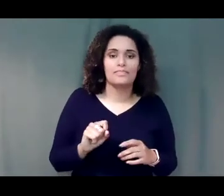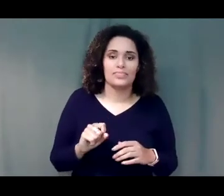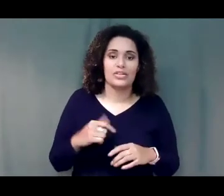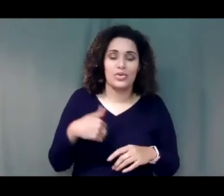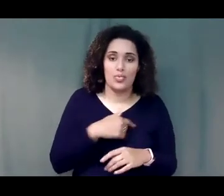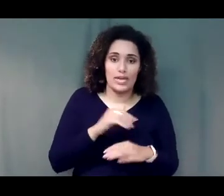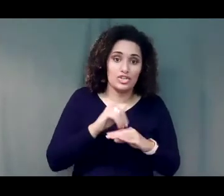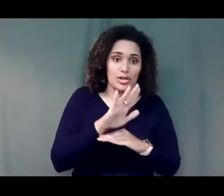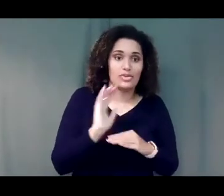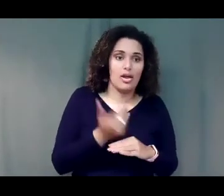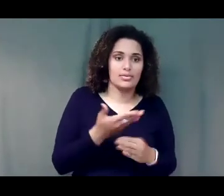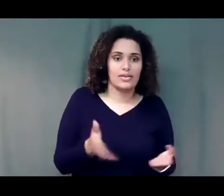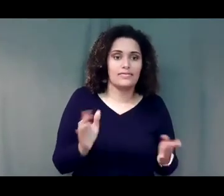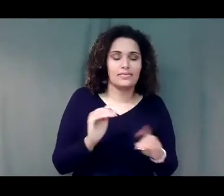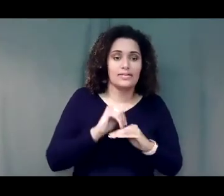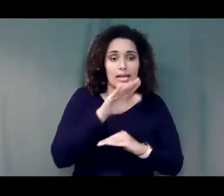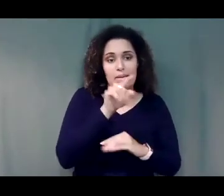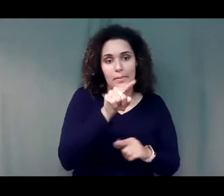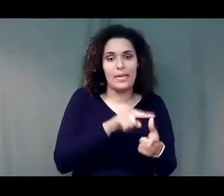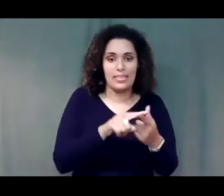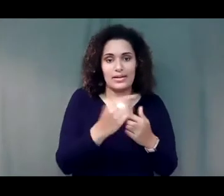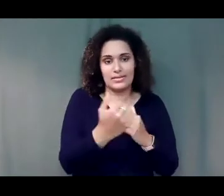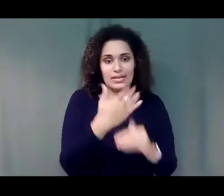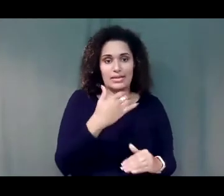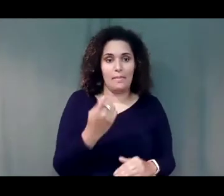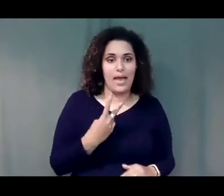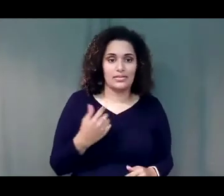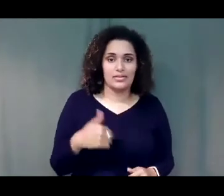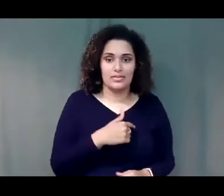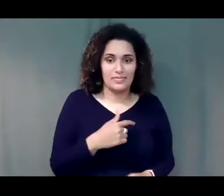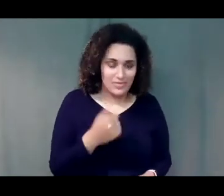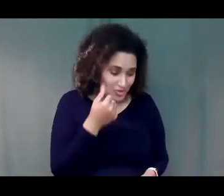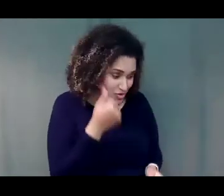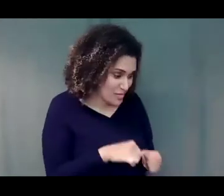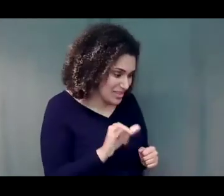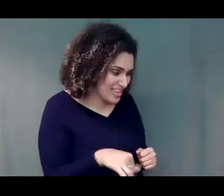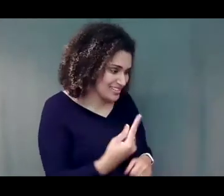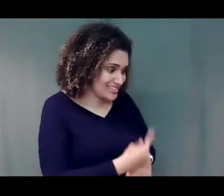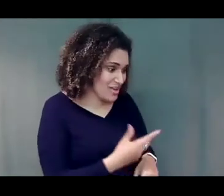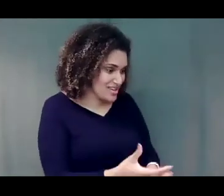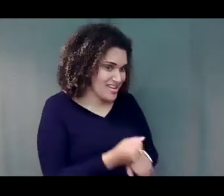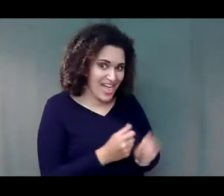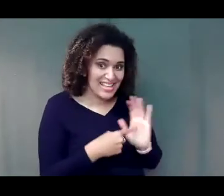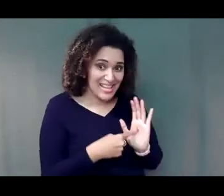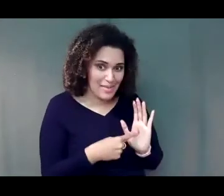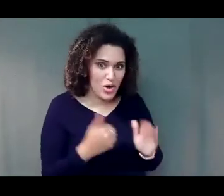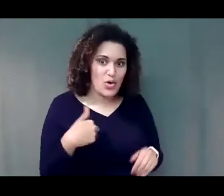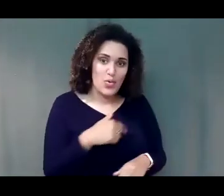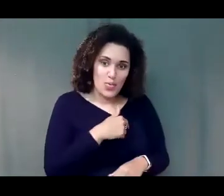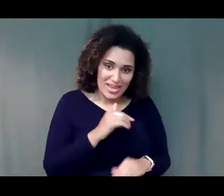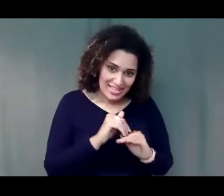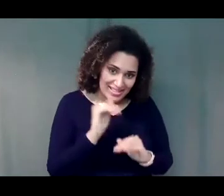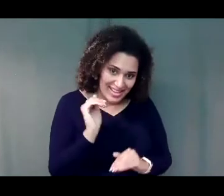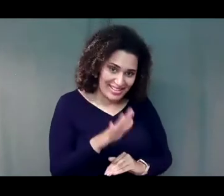shipped our own stuff out to him, and then he sent it back to us. Yeah. So do you remember the day we got that sample? We sent it off. Yeah. It